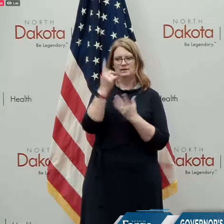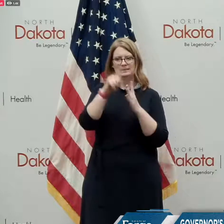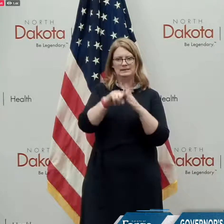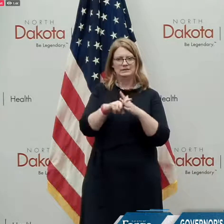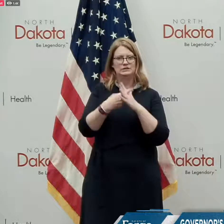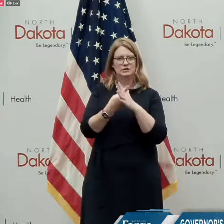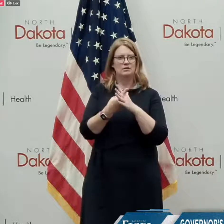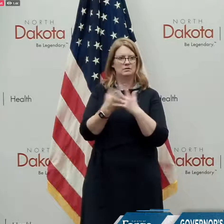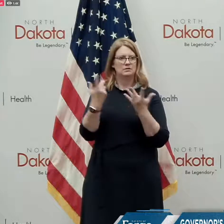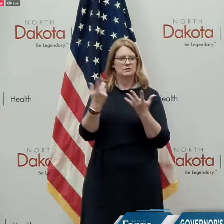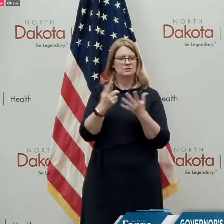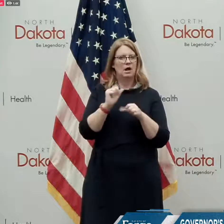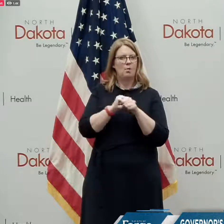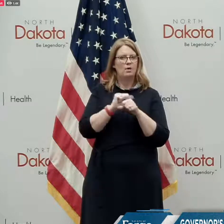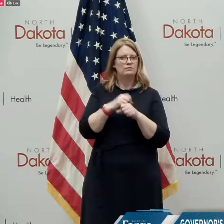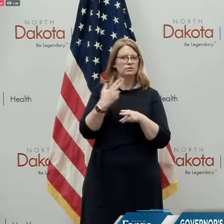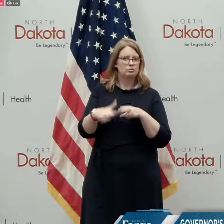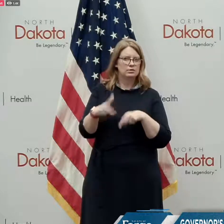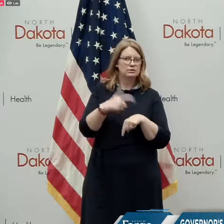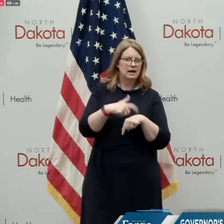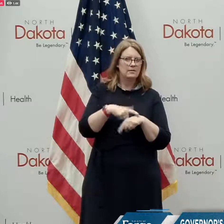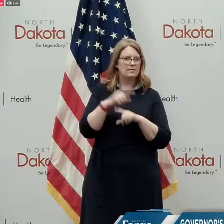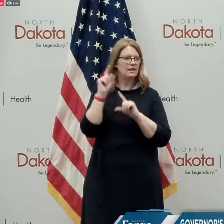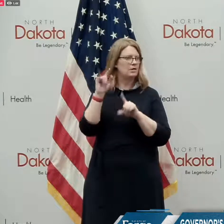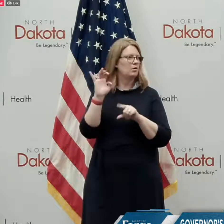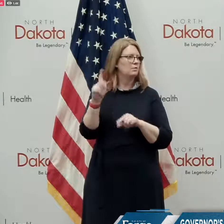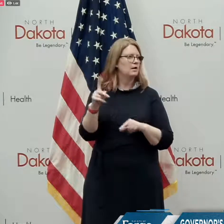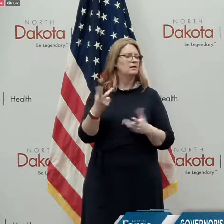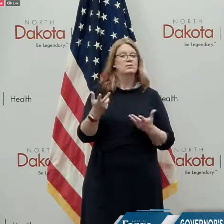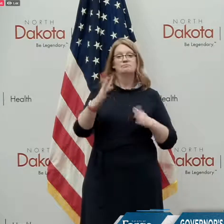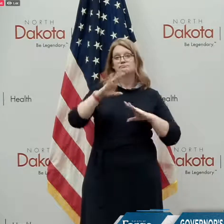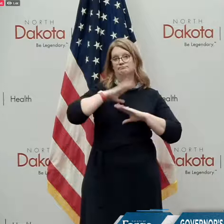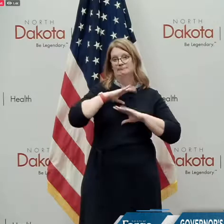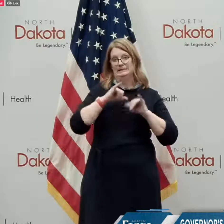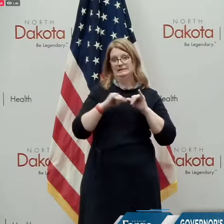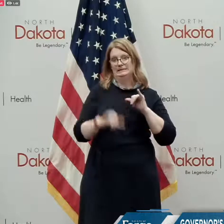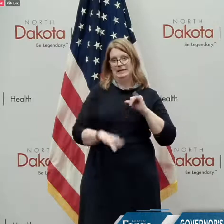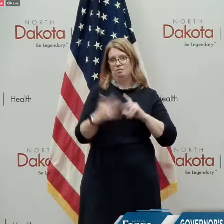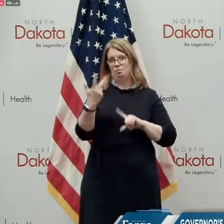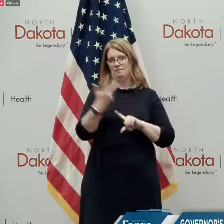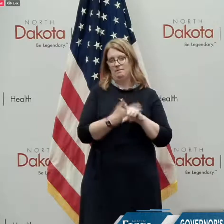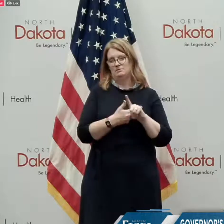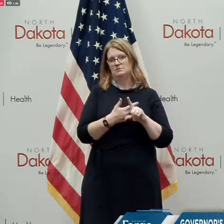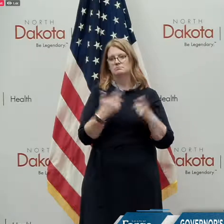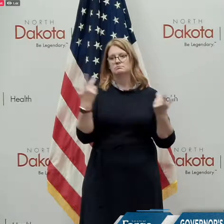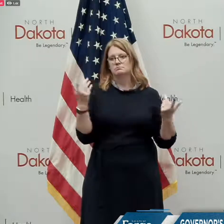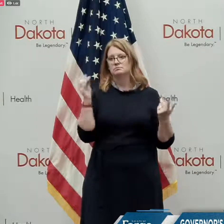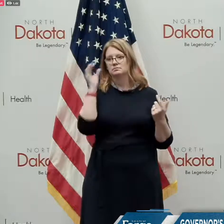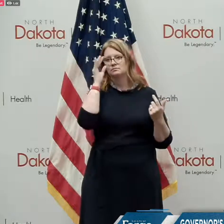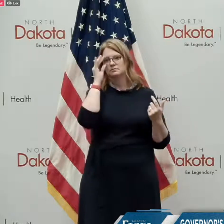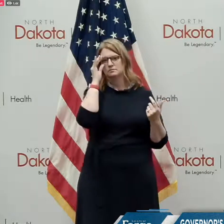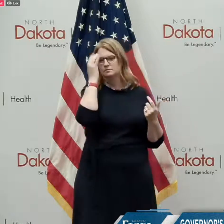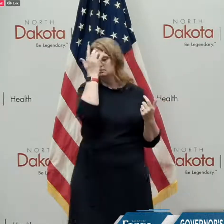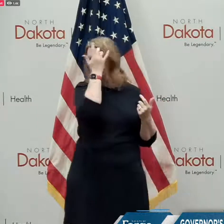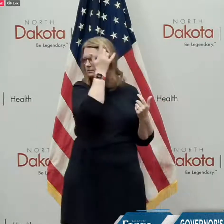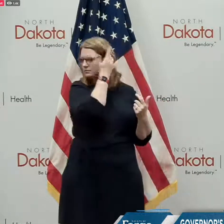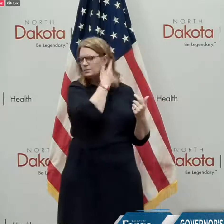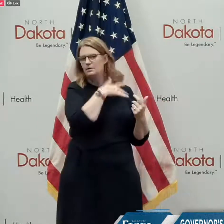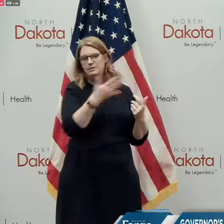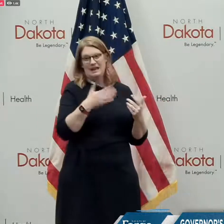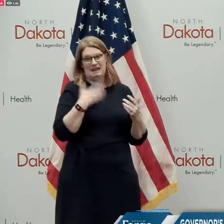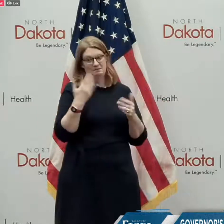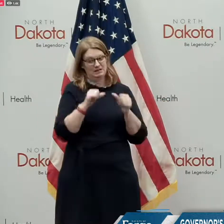going back to private practice. We're pleased that he stayed 3 months. We would have been happy to have him stay